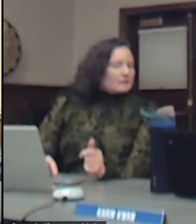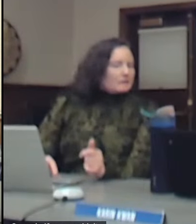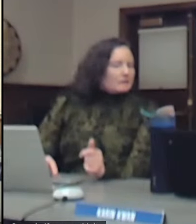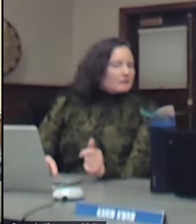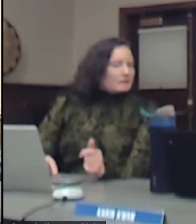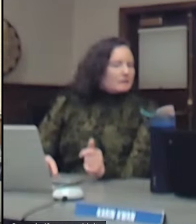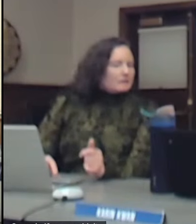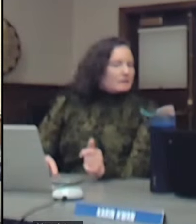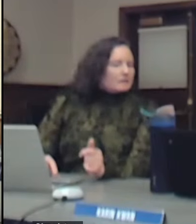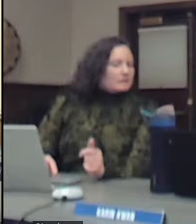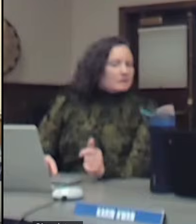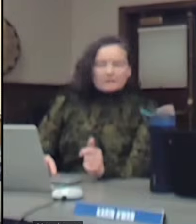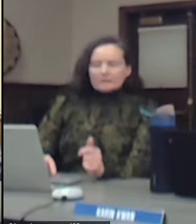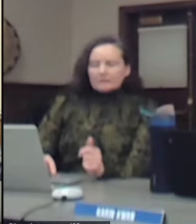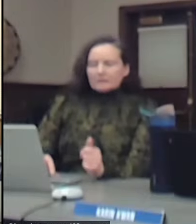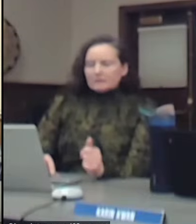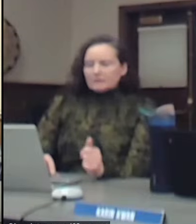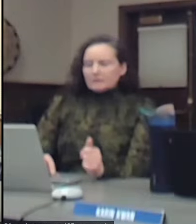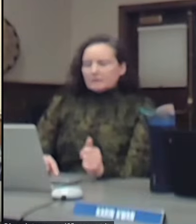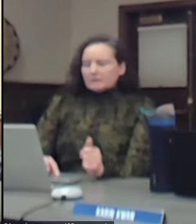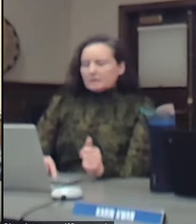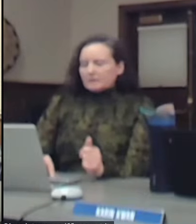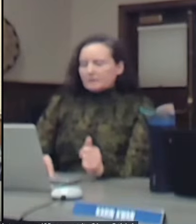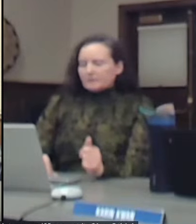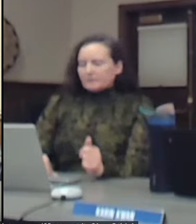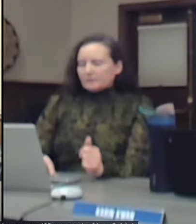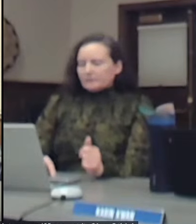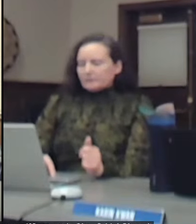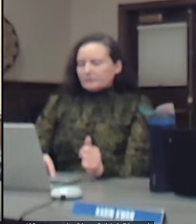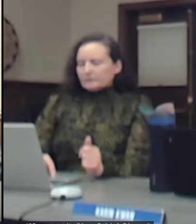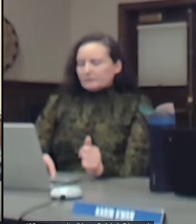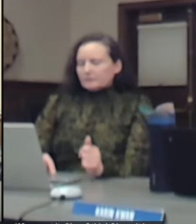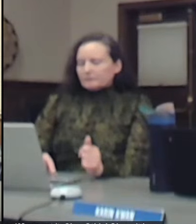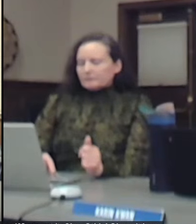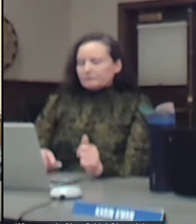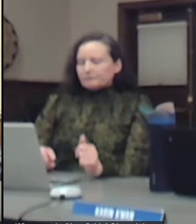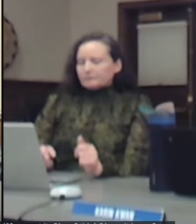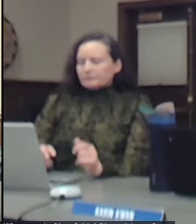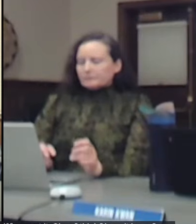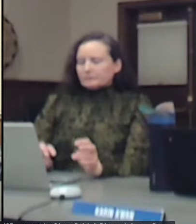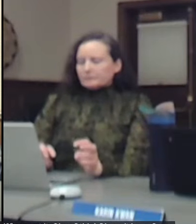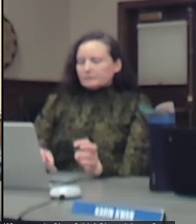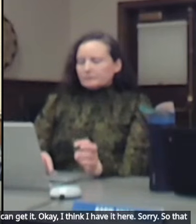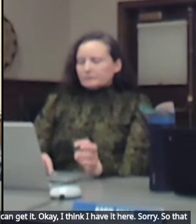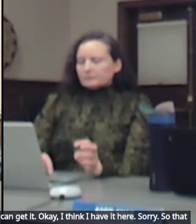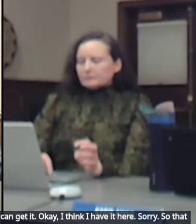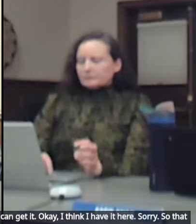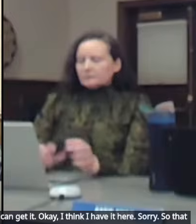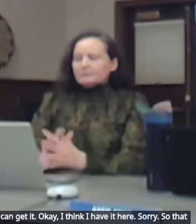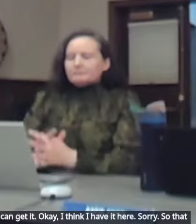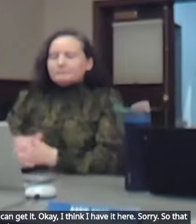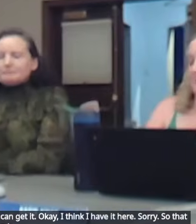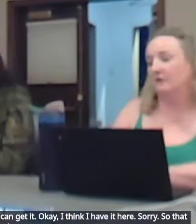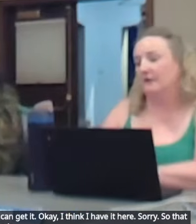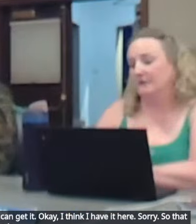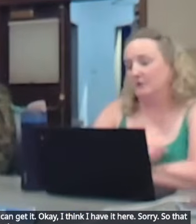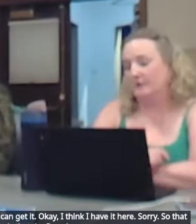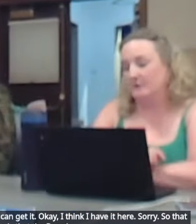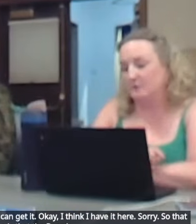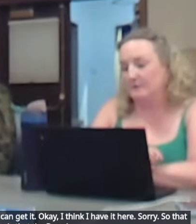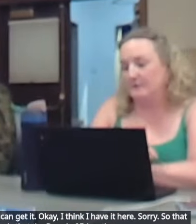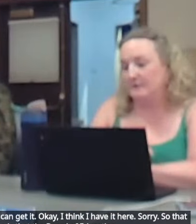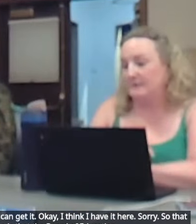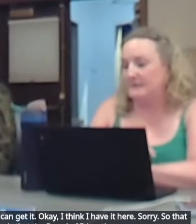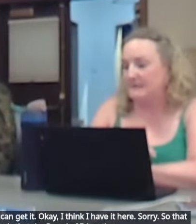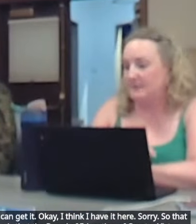Okay, let me see if I can get it. Okay, I think I have it here. Sorry, so that the board, the motion is that the Board of Education of Greater